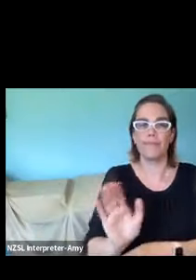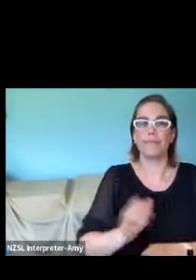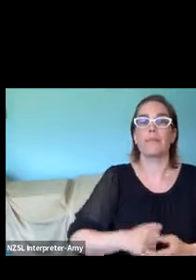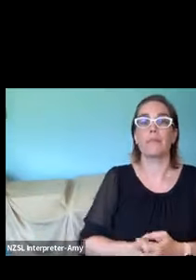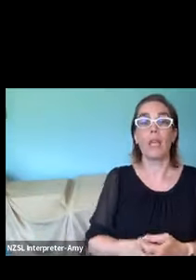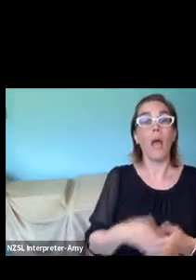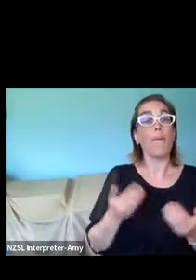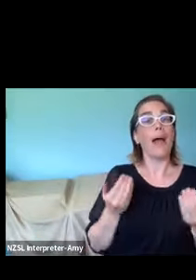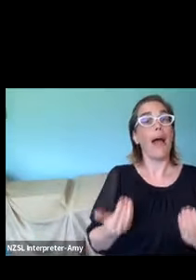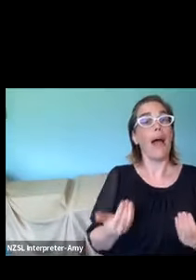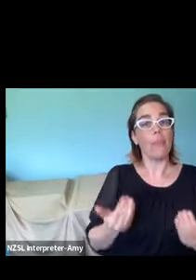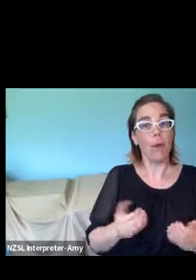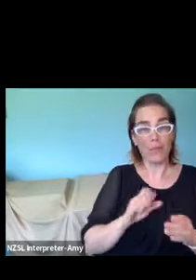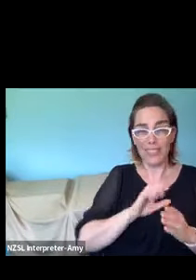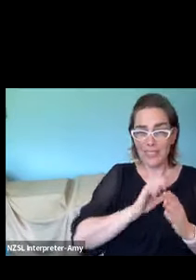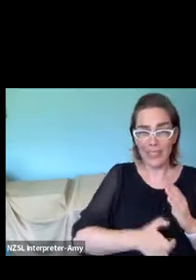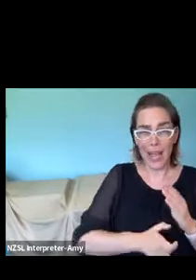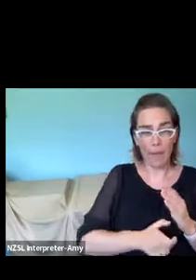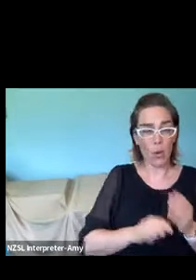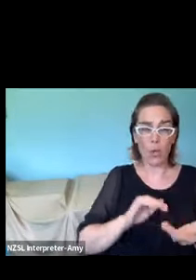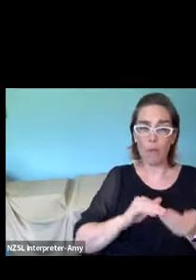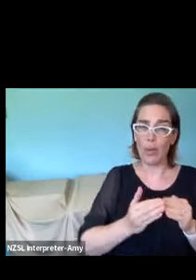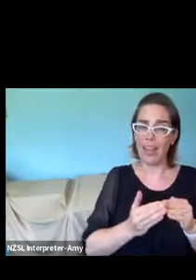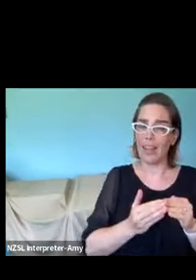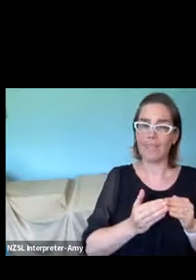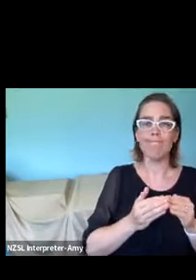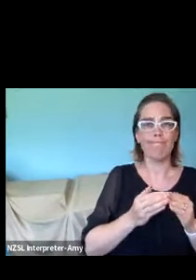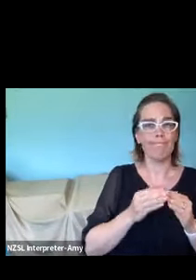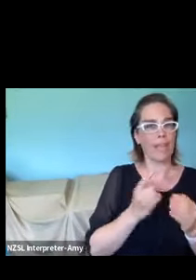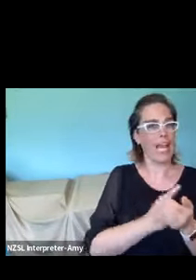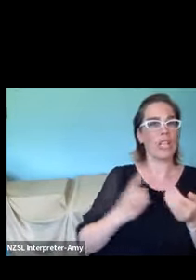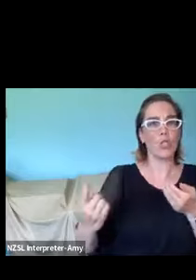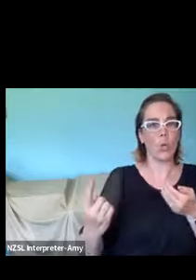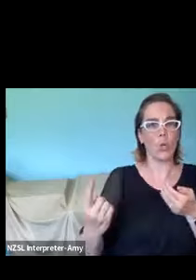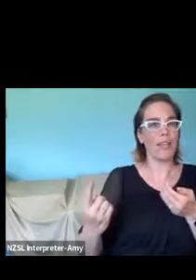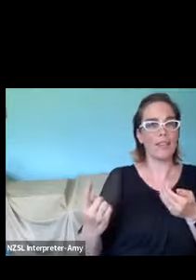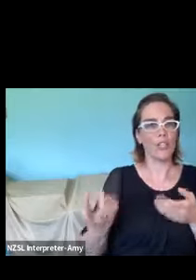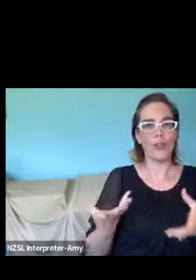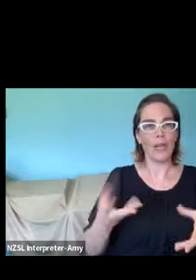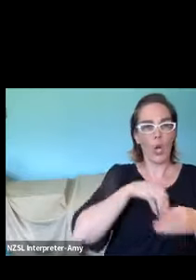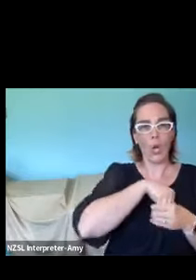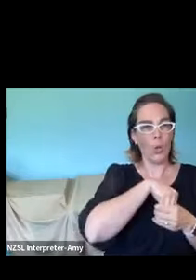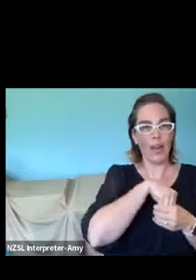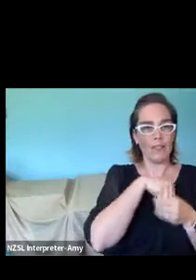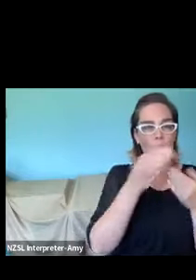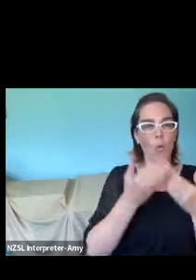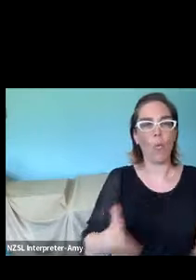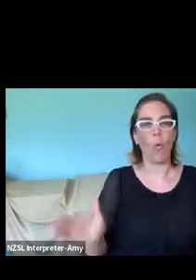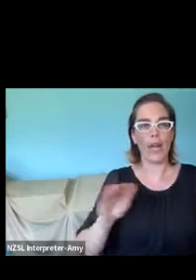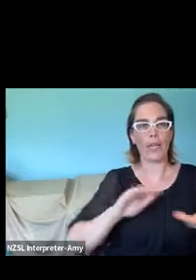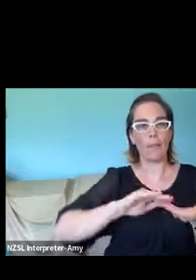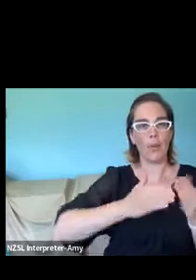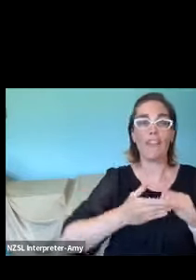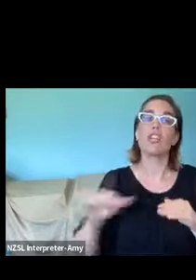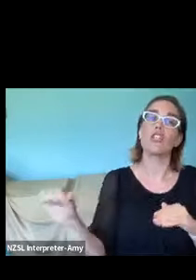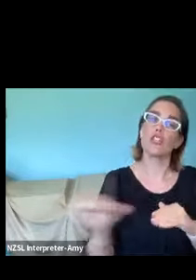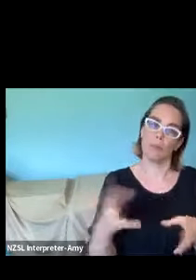community are being excluded from accessing the wider community when they should be included